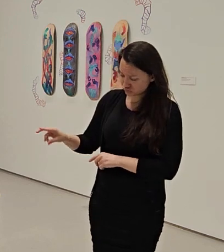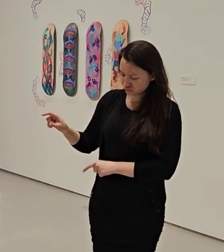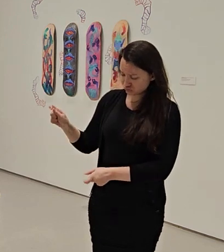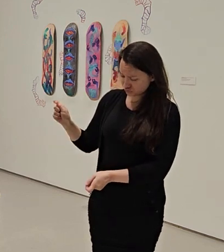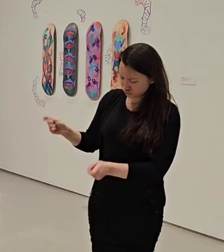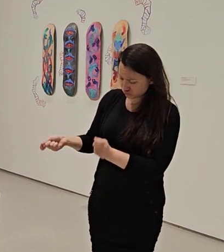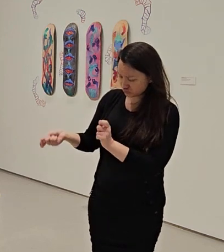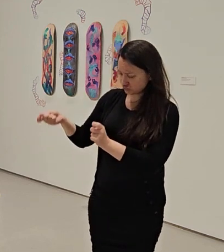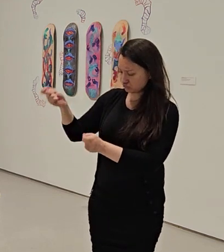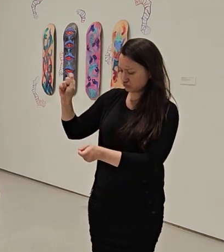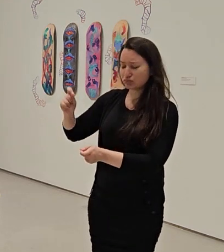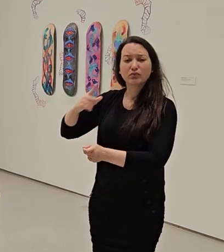changed.